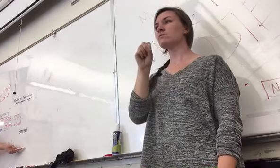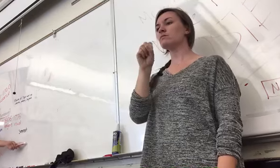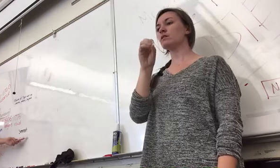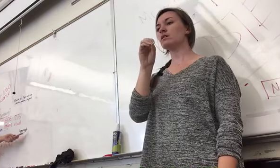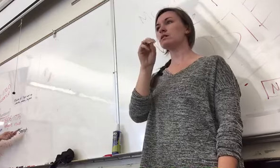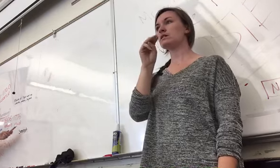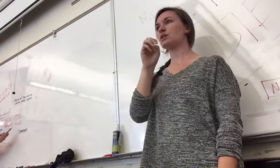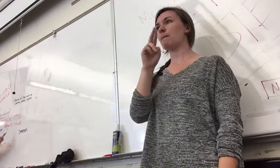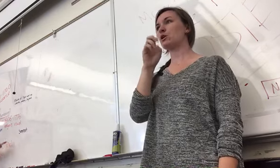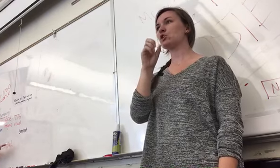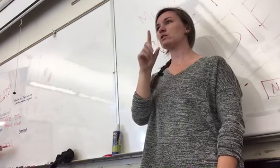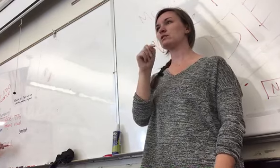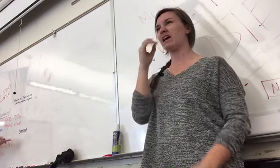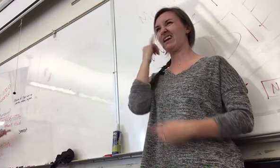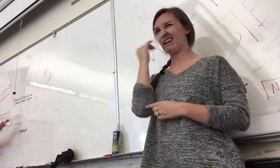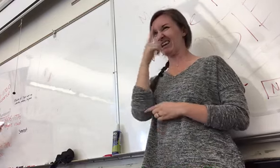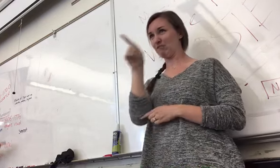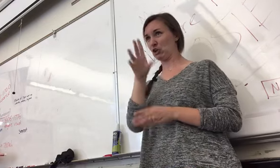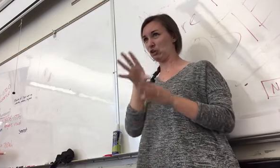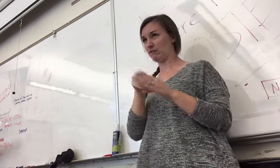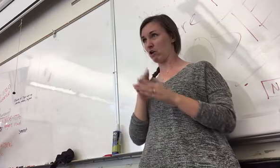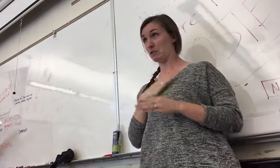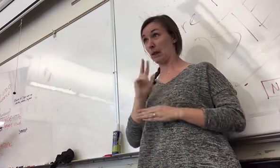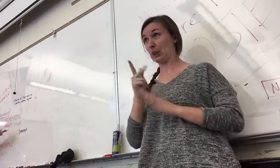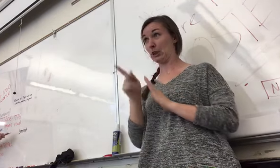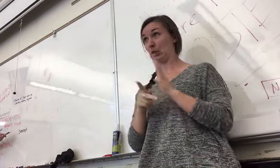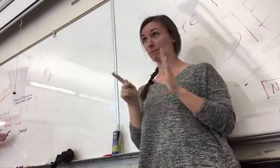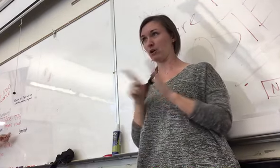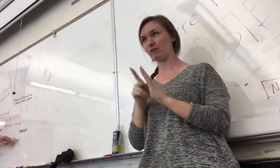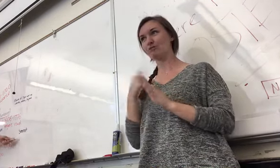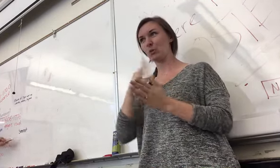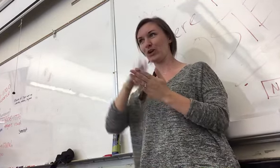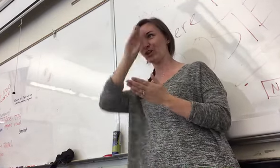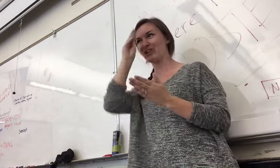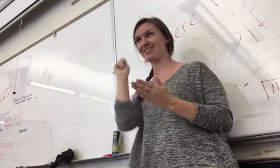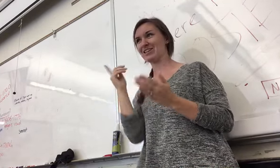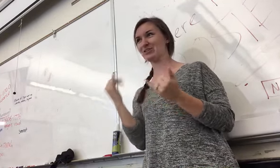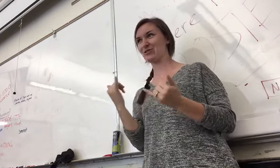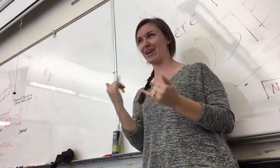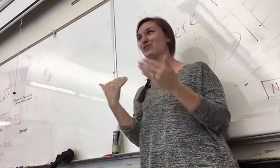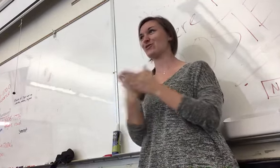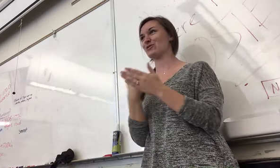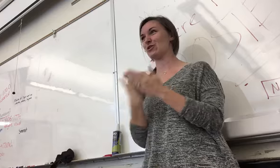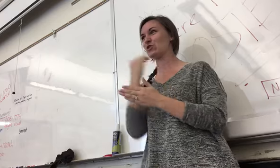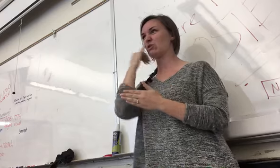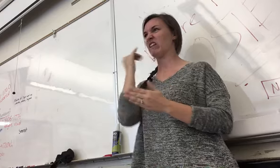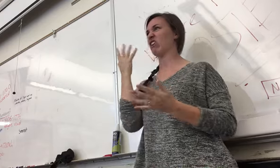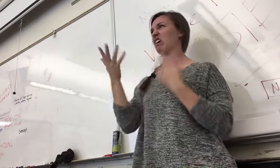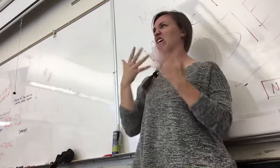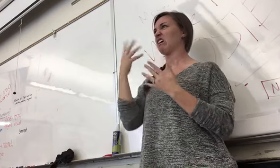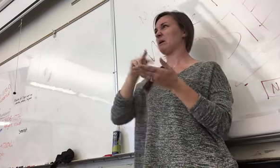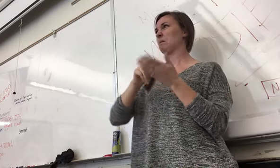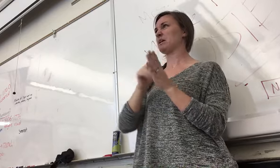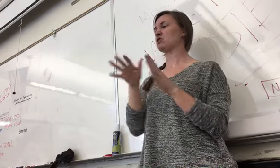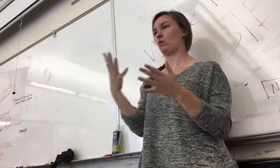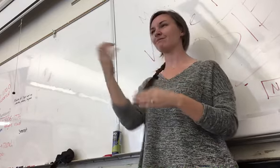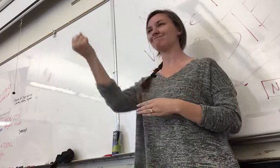you're learning this today, so if this doesn't sound familiar to you, I'm sorry. Somerset decision is going to be by